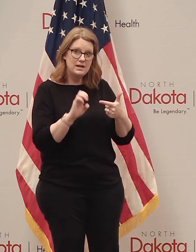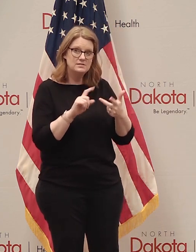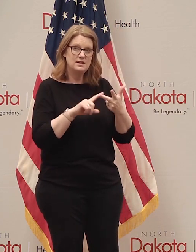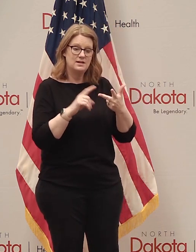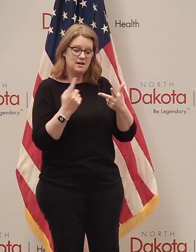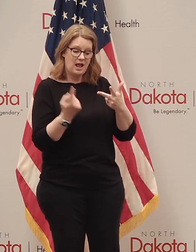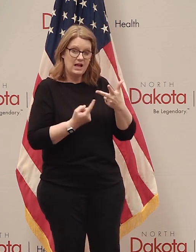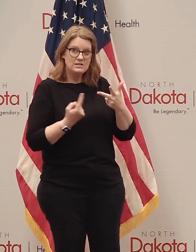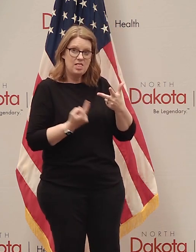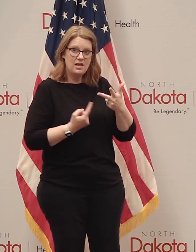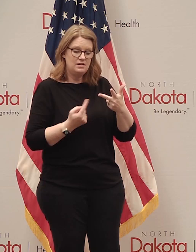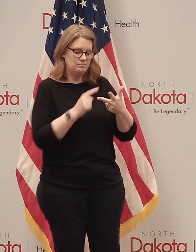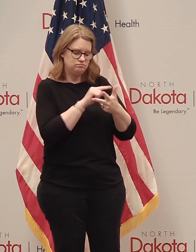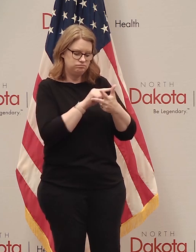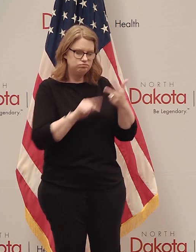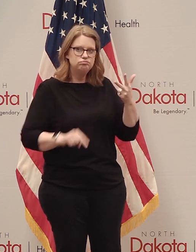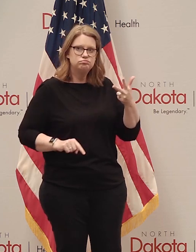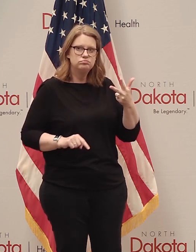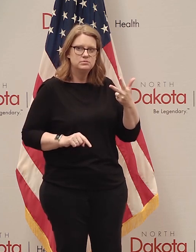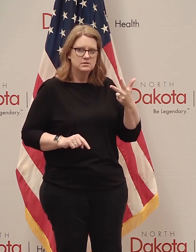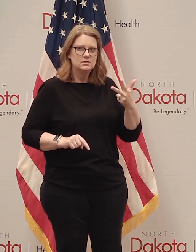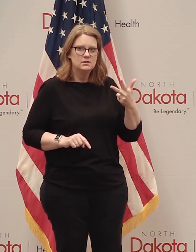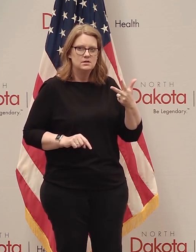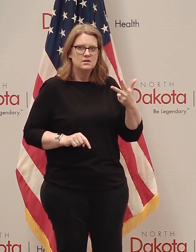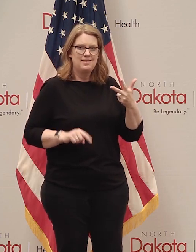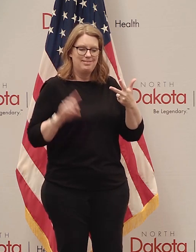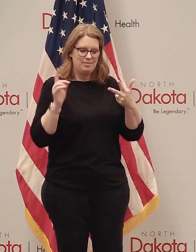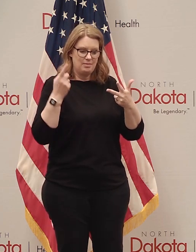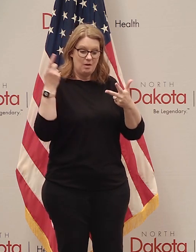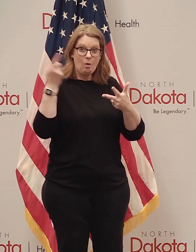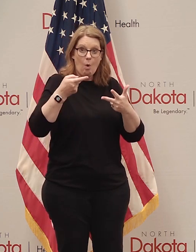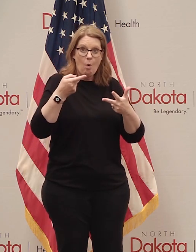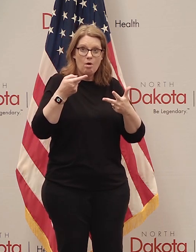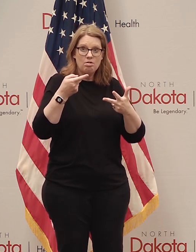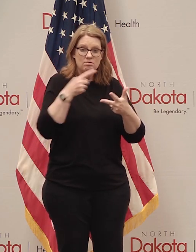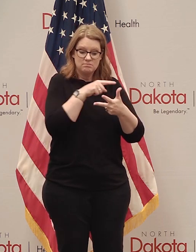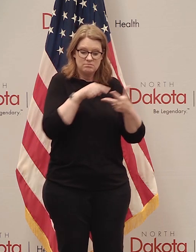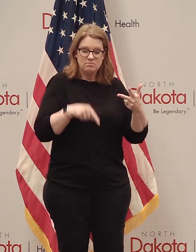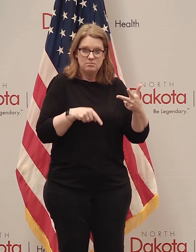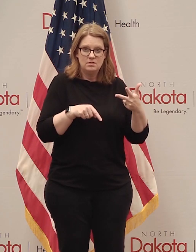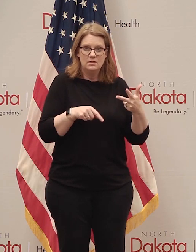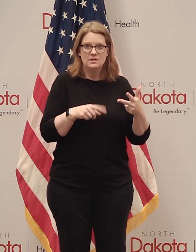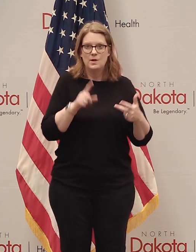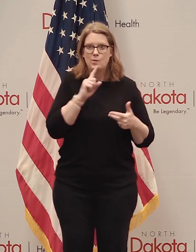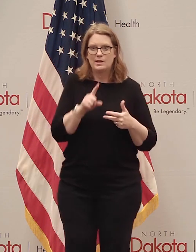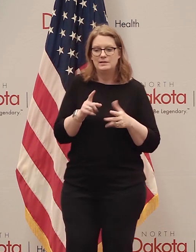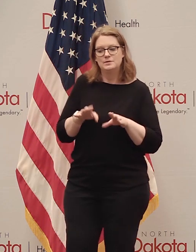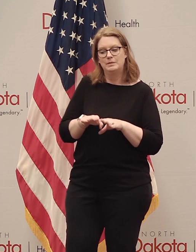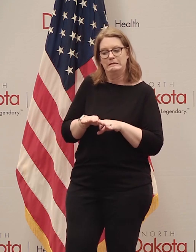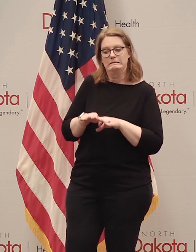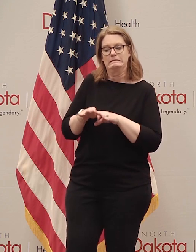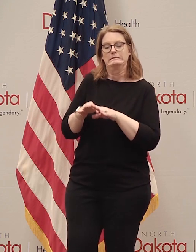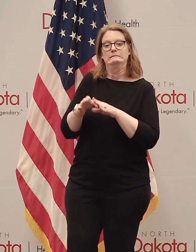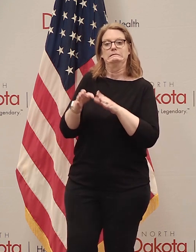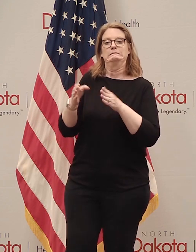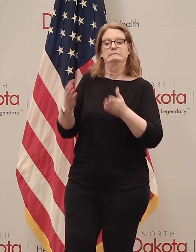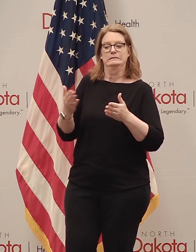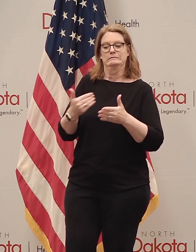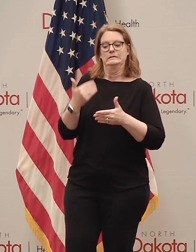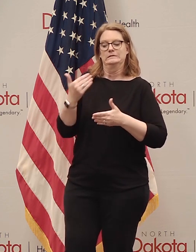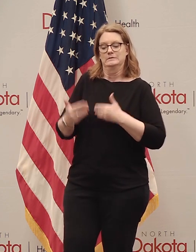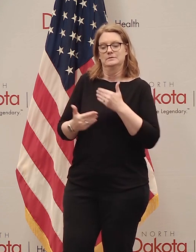not for any other purpose other than being a path for us to have a healthy and prosperous